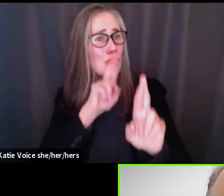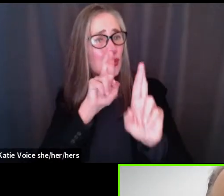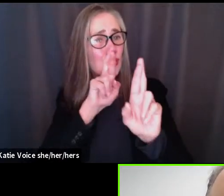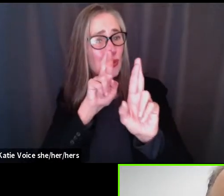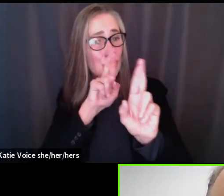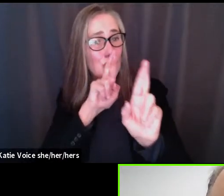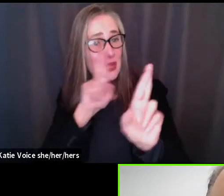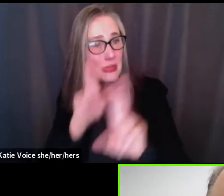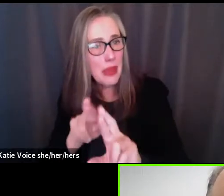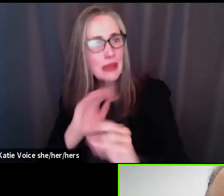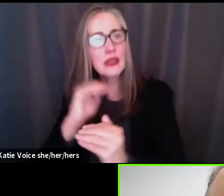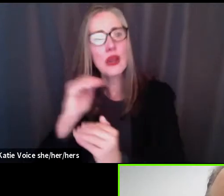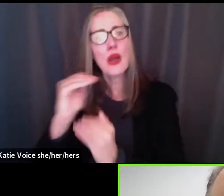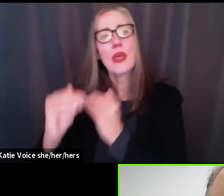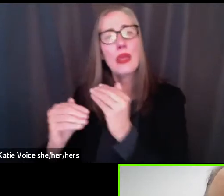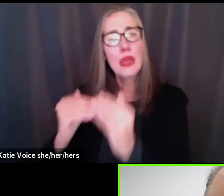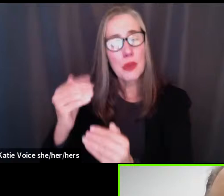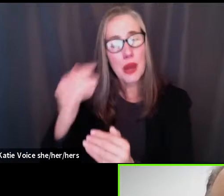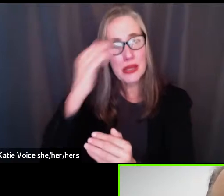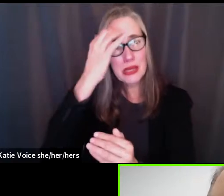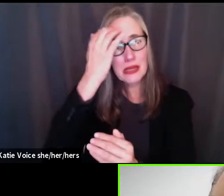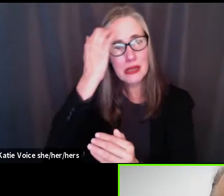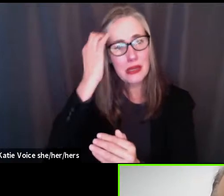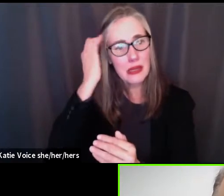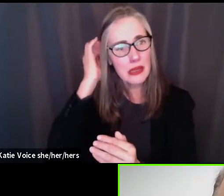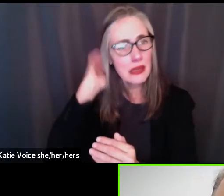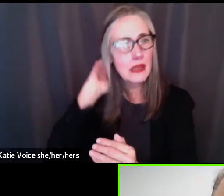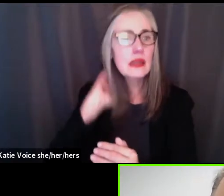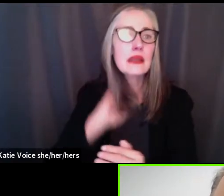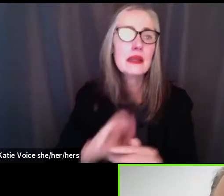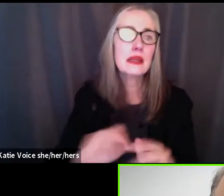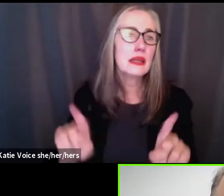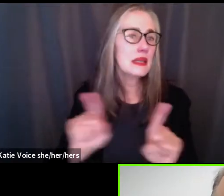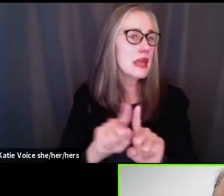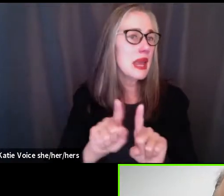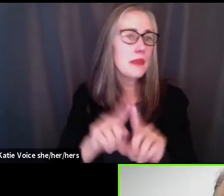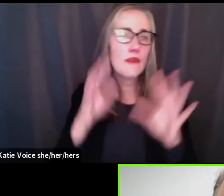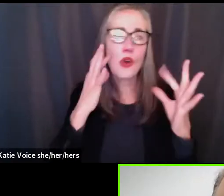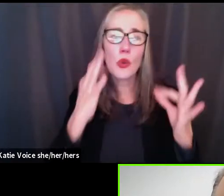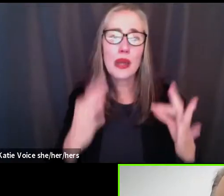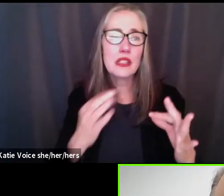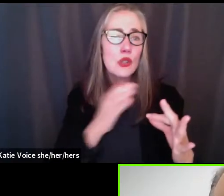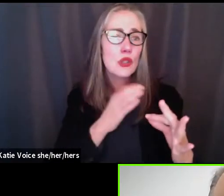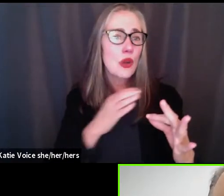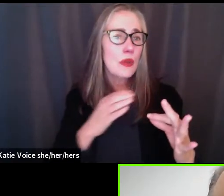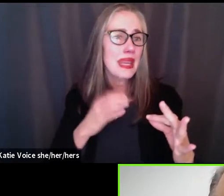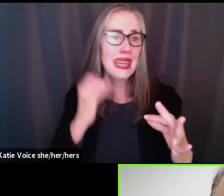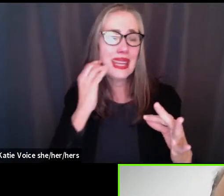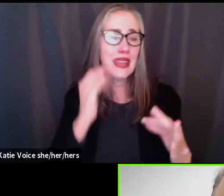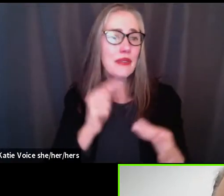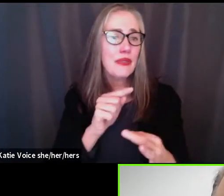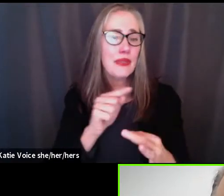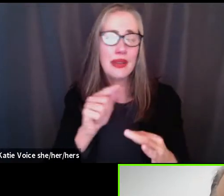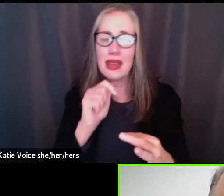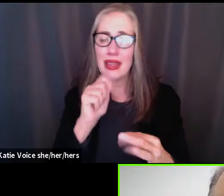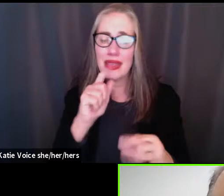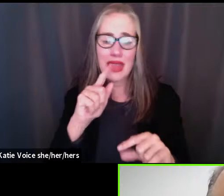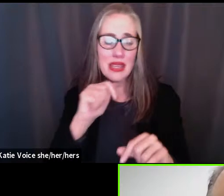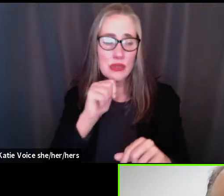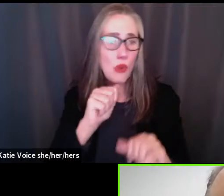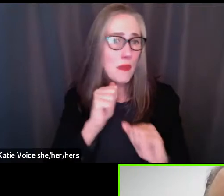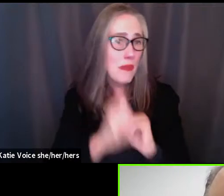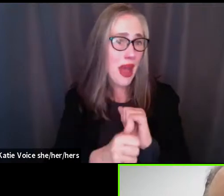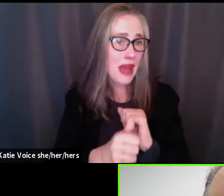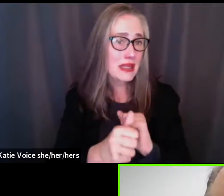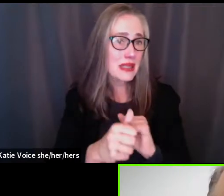process. It's just like the same goes for resolutions committee. If the resolution committee doesn't pass a resolution,